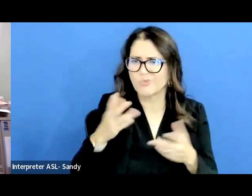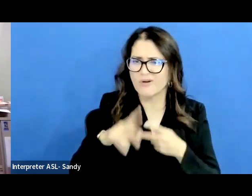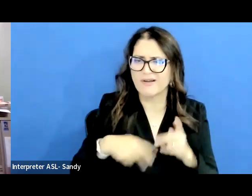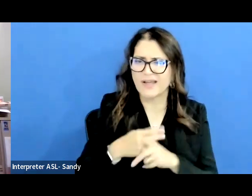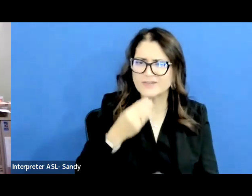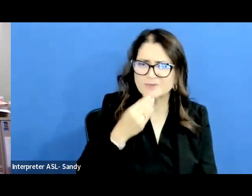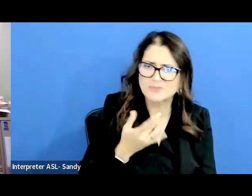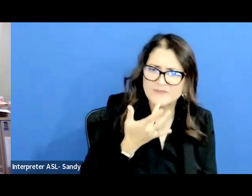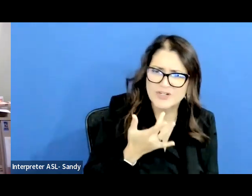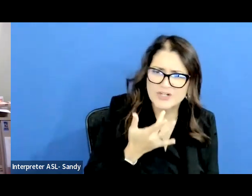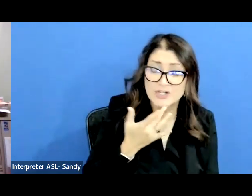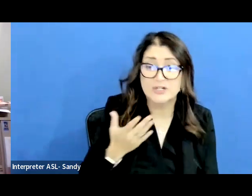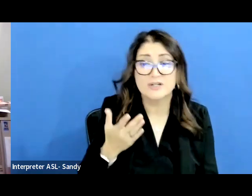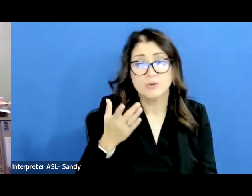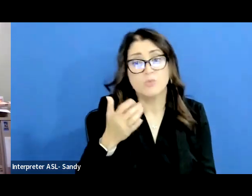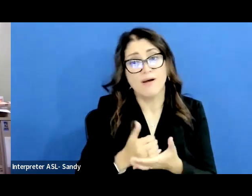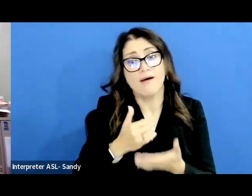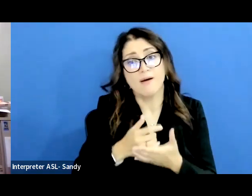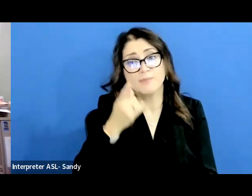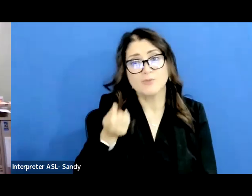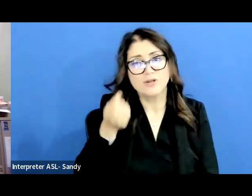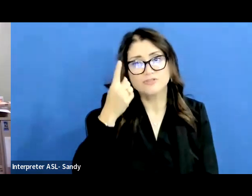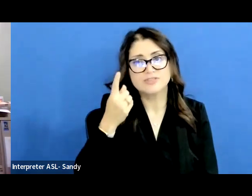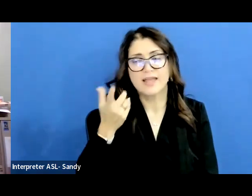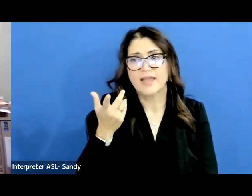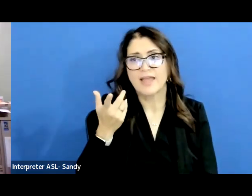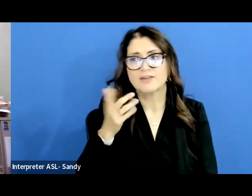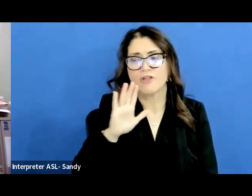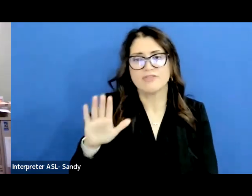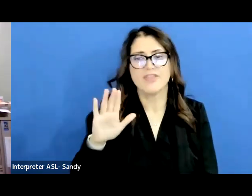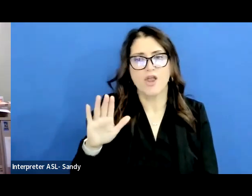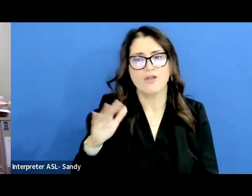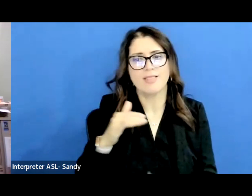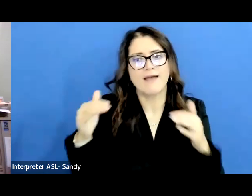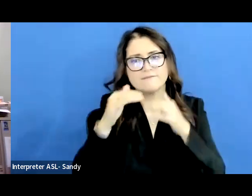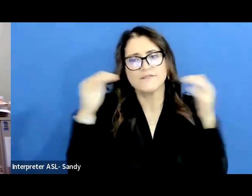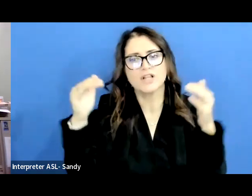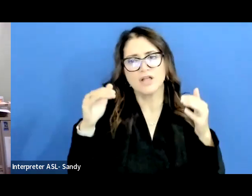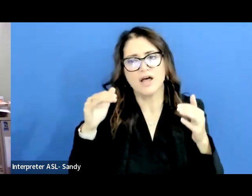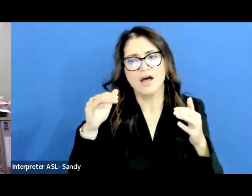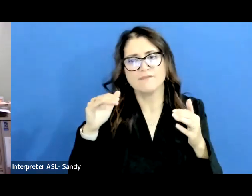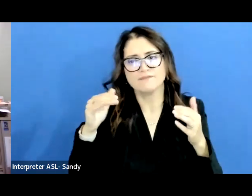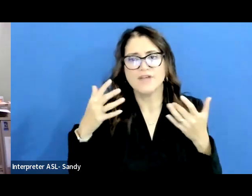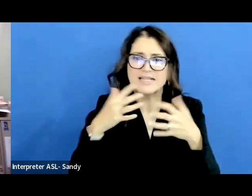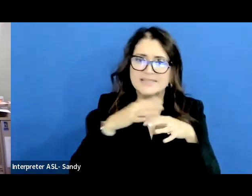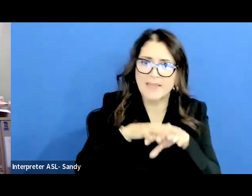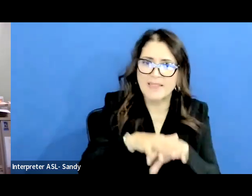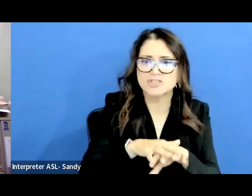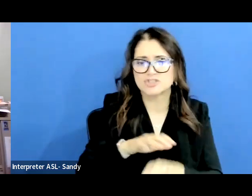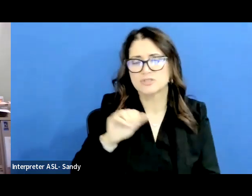It'll help you understand where they are in terms of their own level of acculturation or